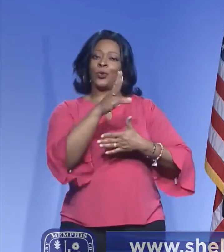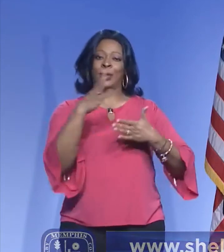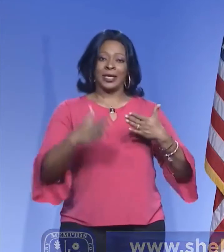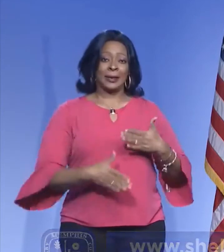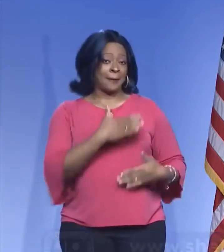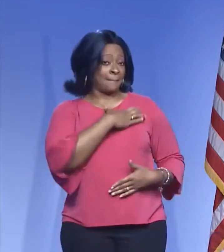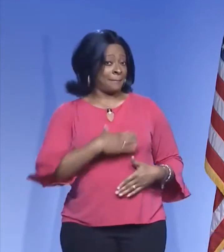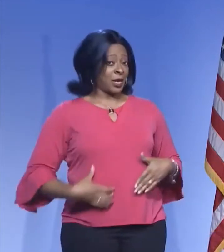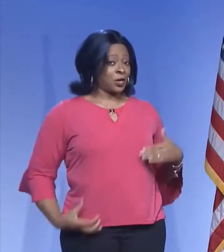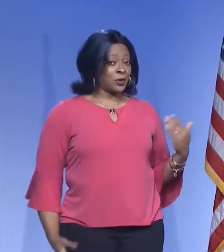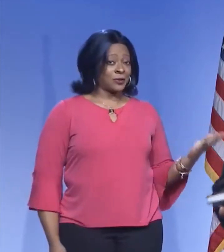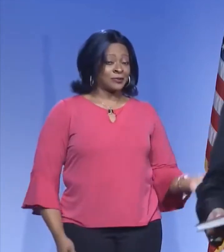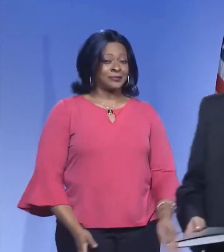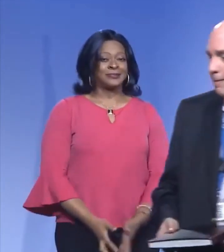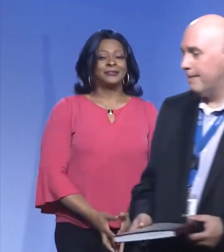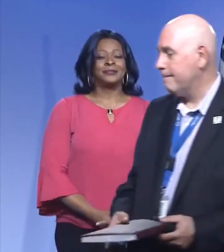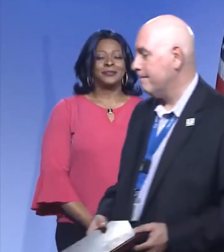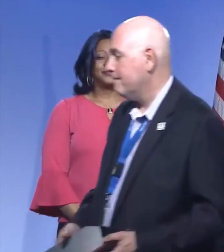Mayor?